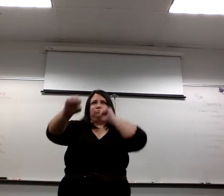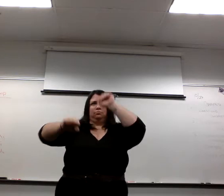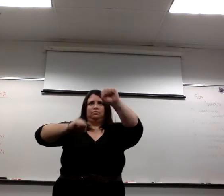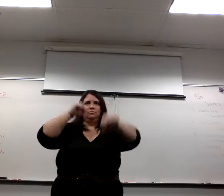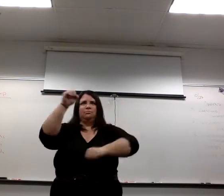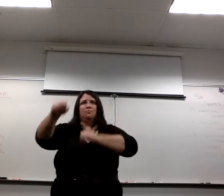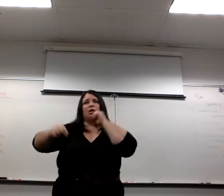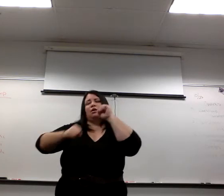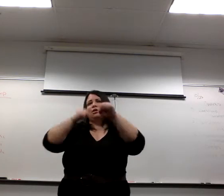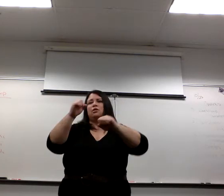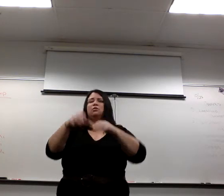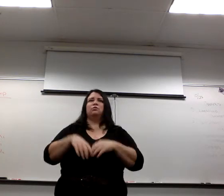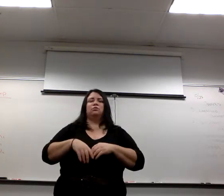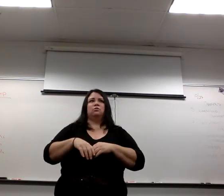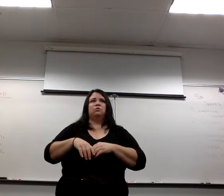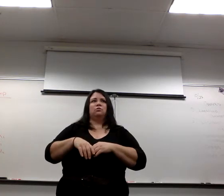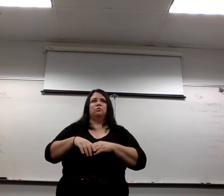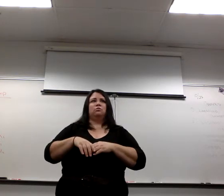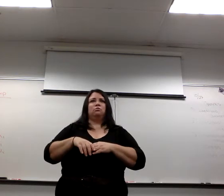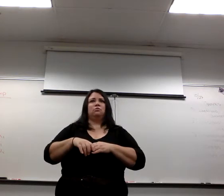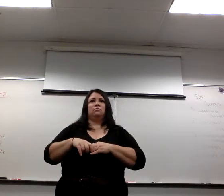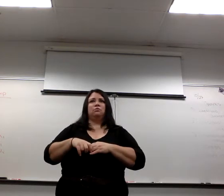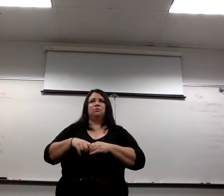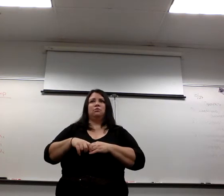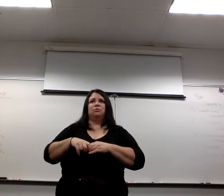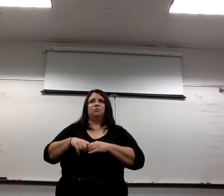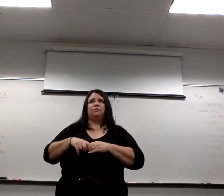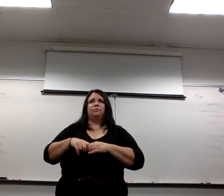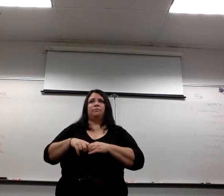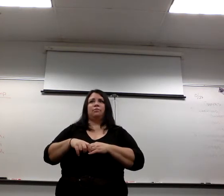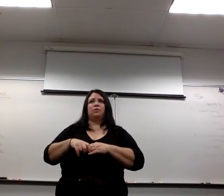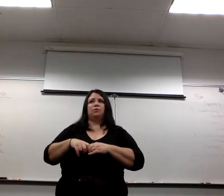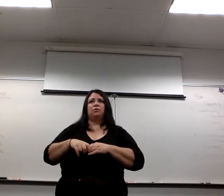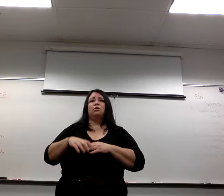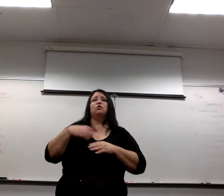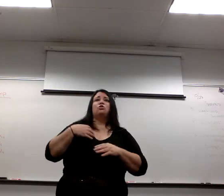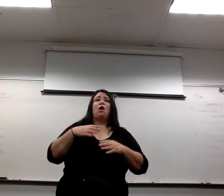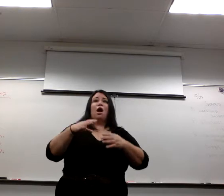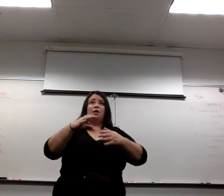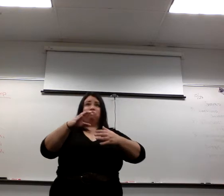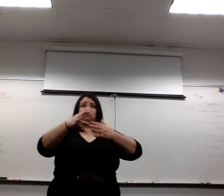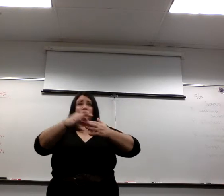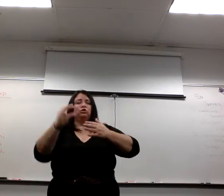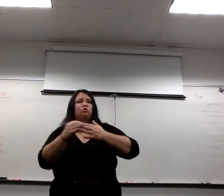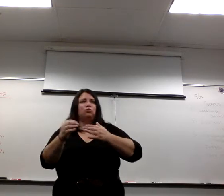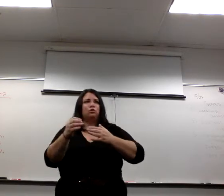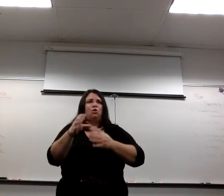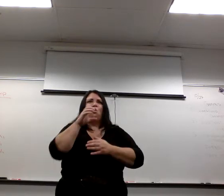So I grabbed this really old, just rusted Schwinn, paid my 50 cents for the